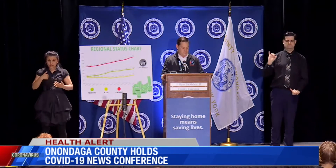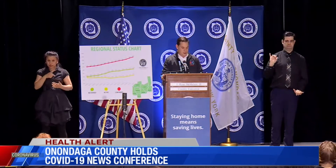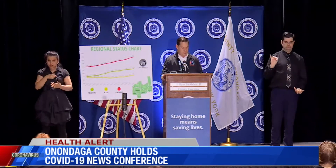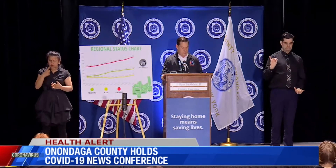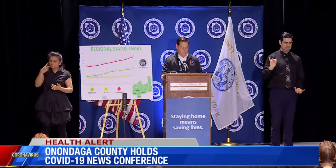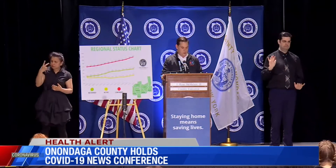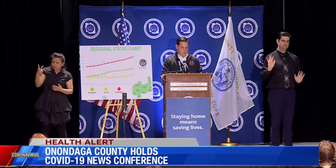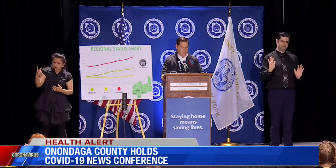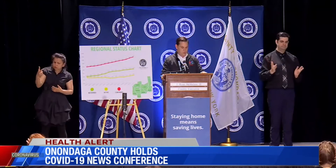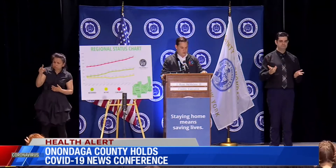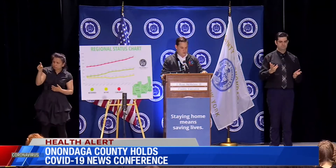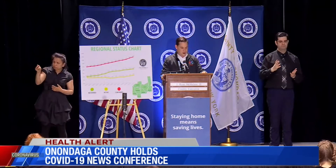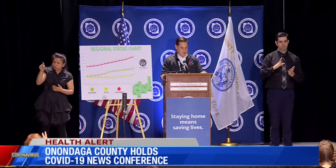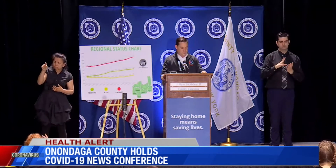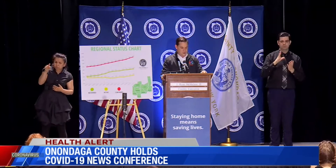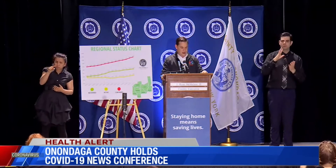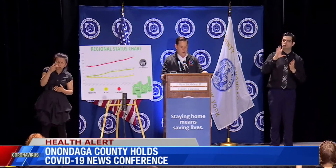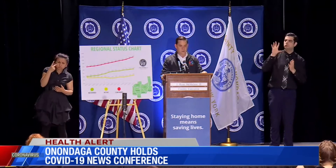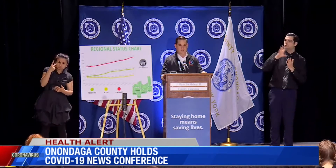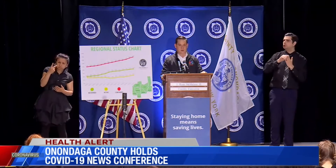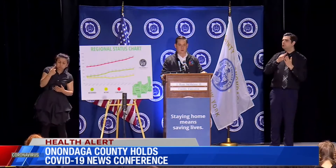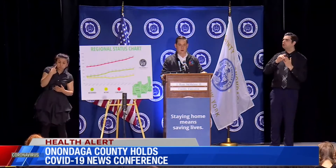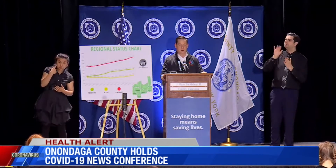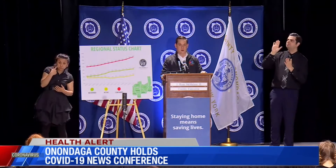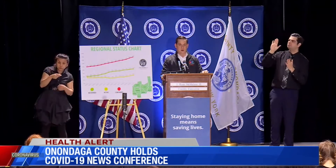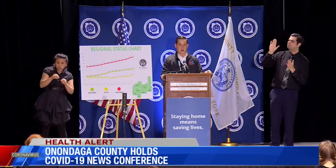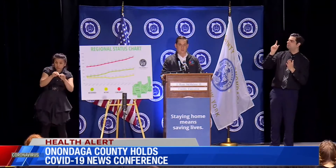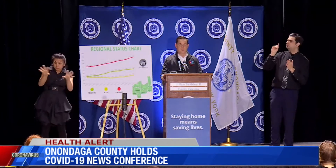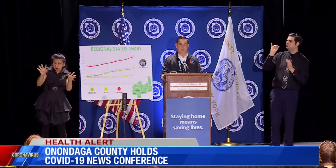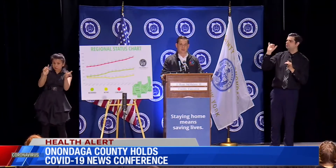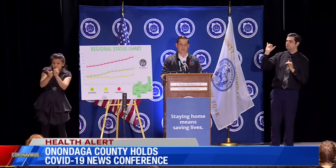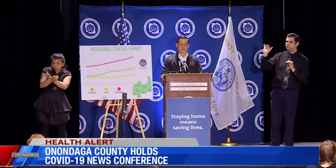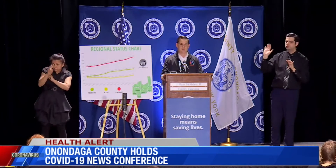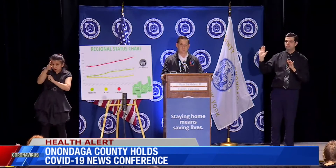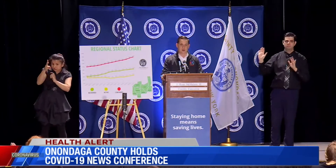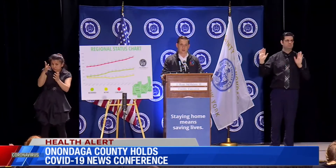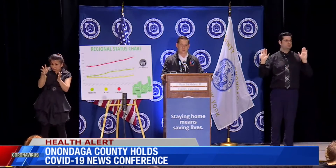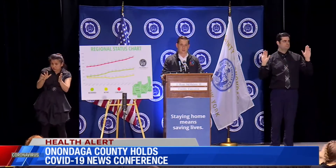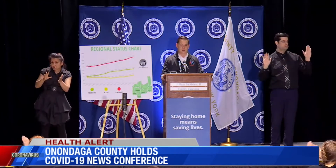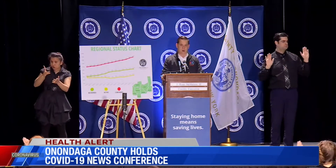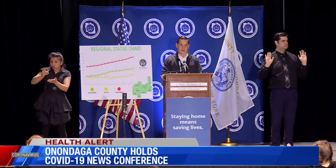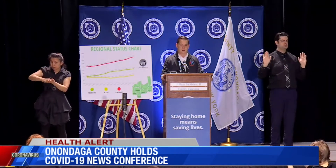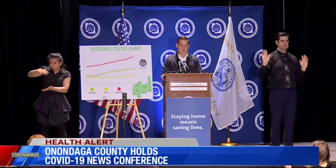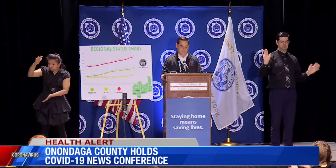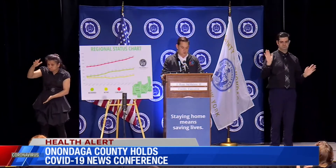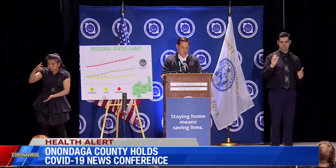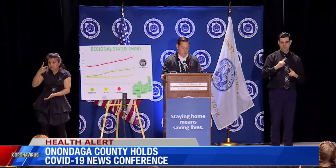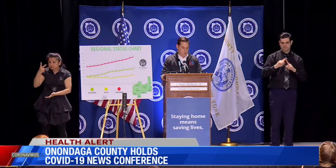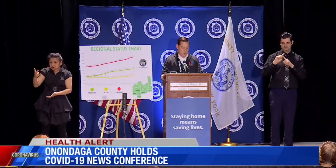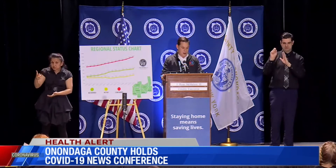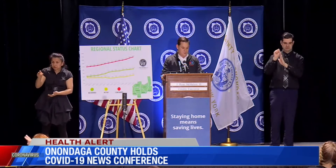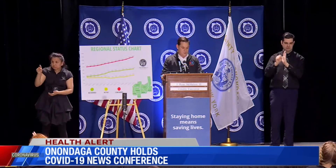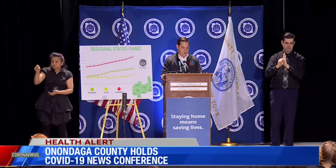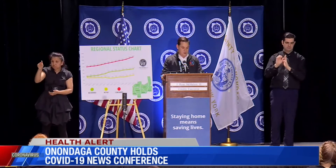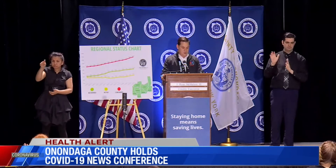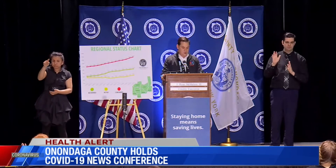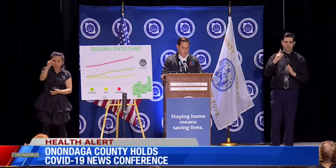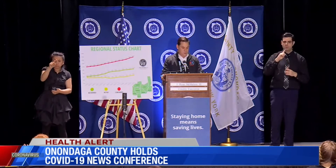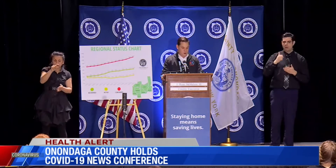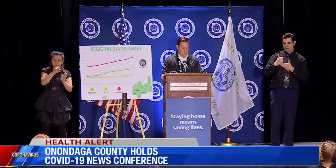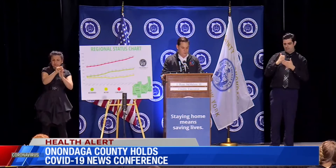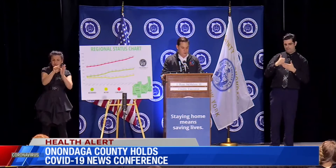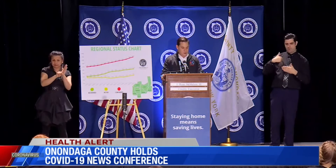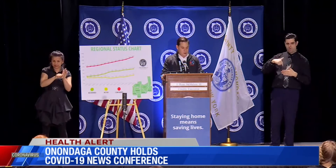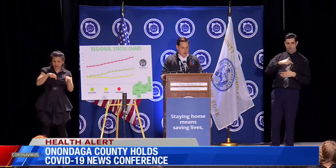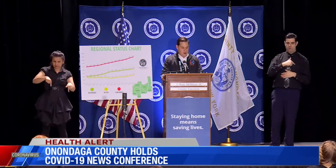Every little day we learn a little bit more about this virus, and that helps us with our mitigation strategies and process, especially when we have things